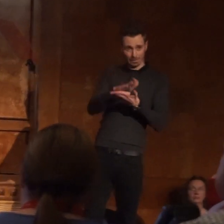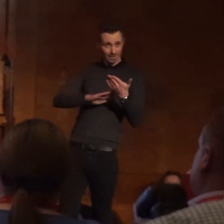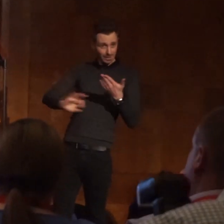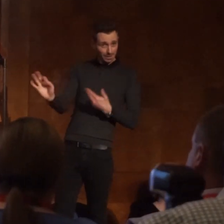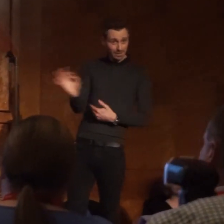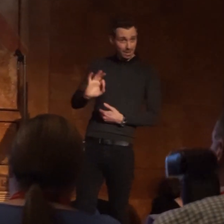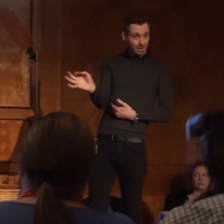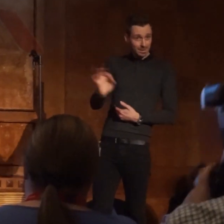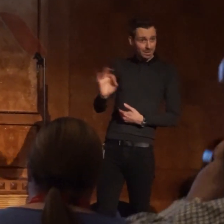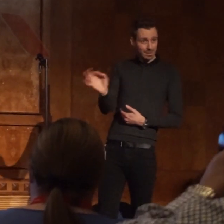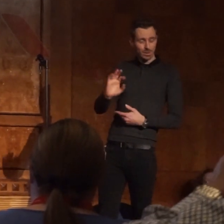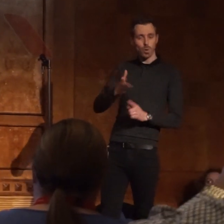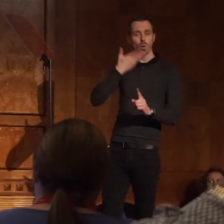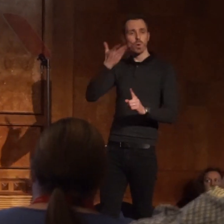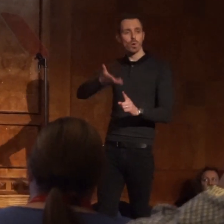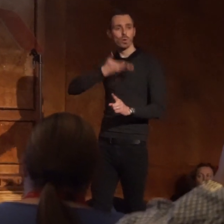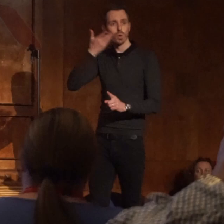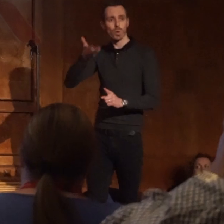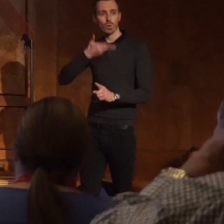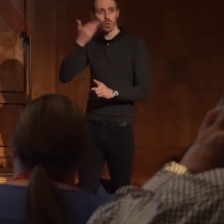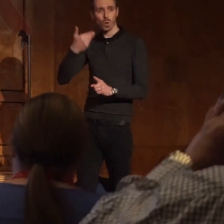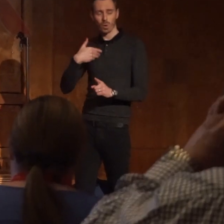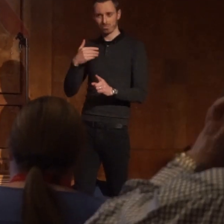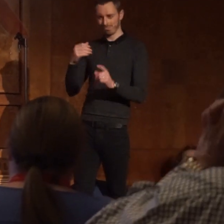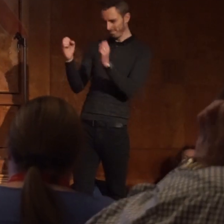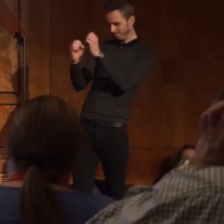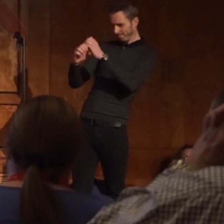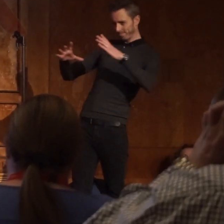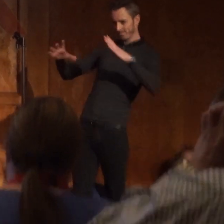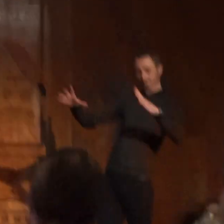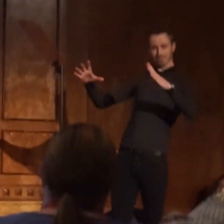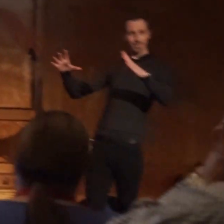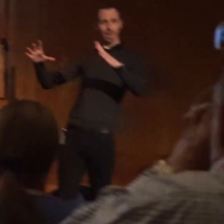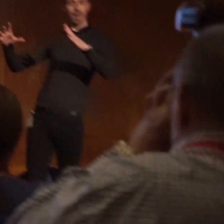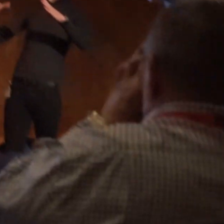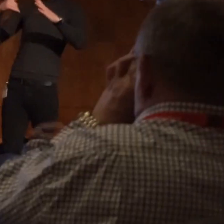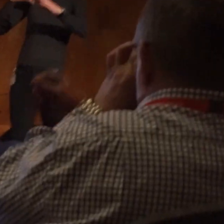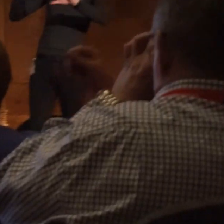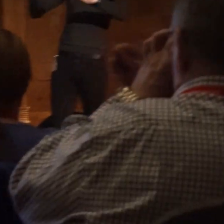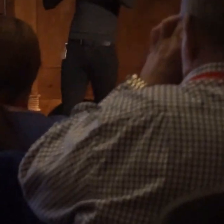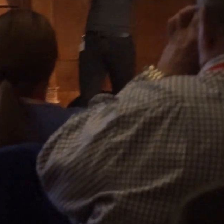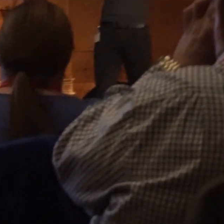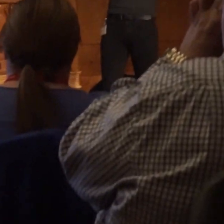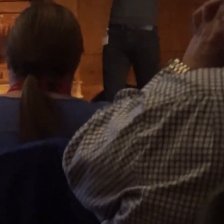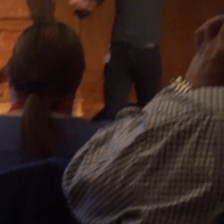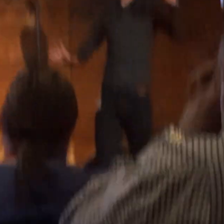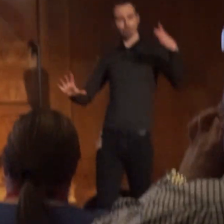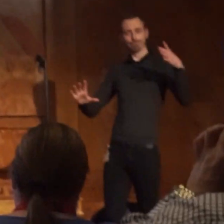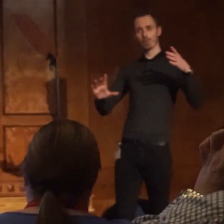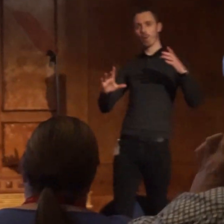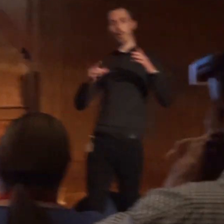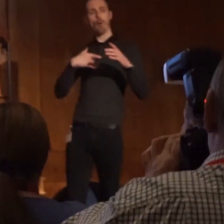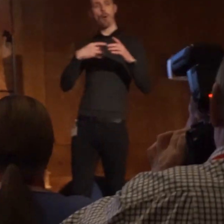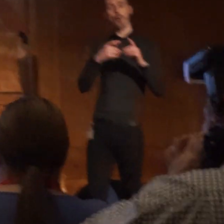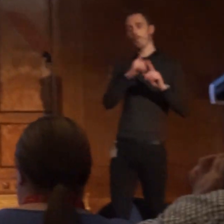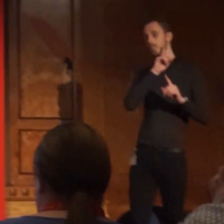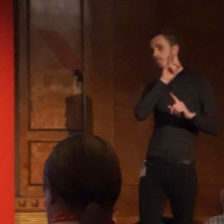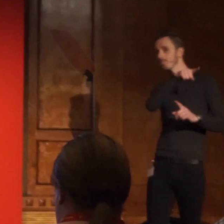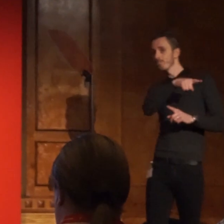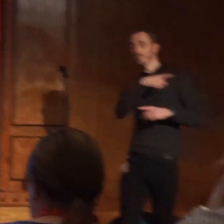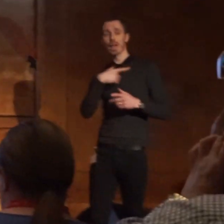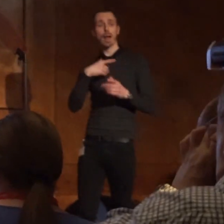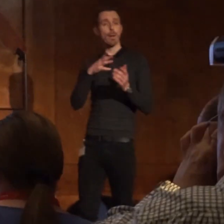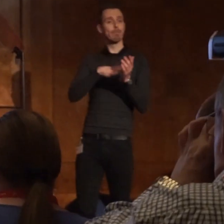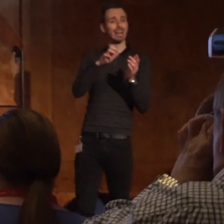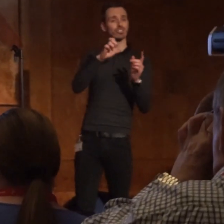ministers, most of which end up being delayed or abandoned, as in the case with the downgrading of the Manchester to Leeds railway